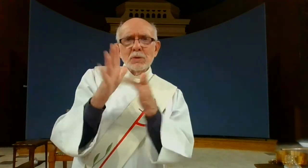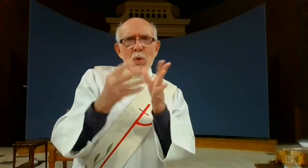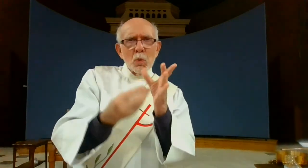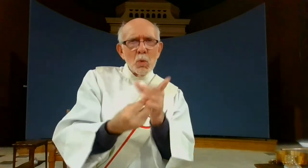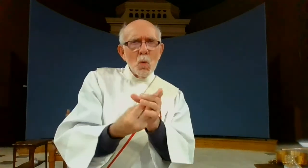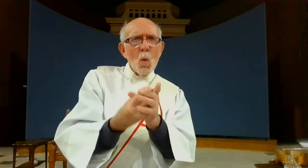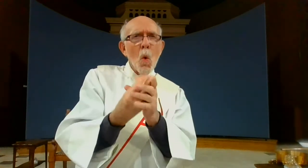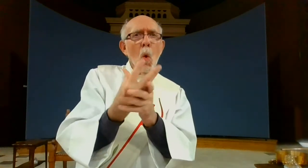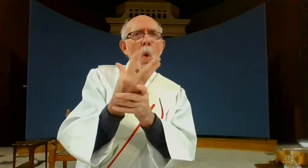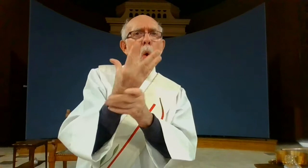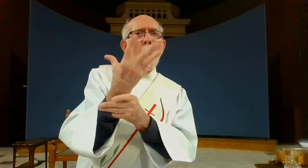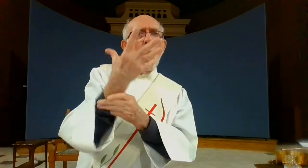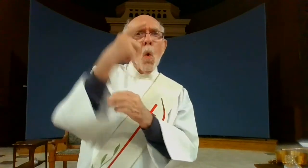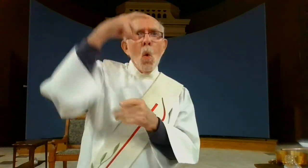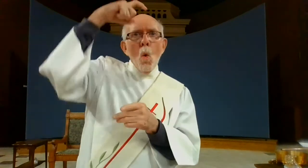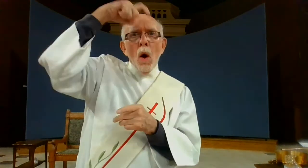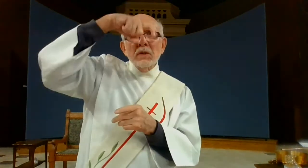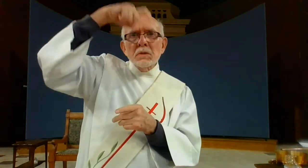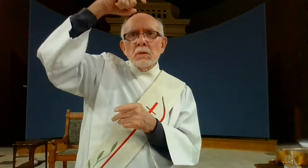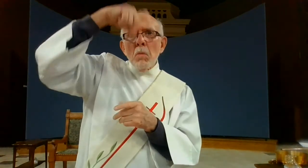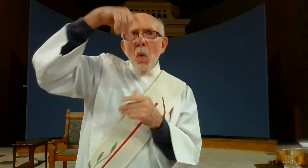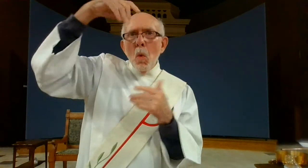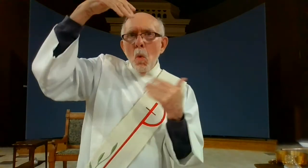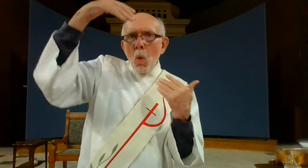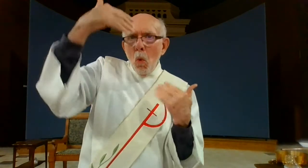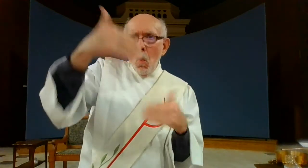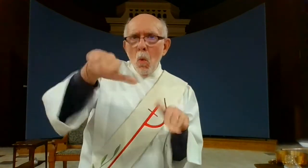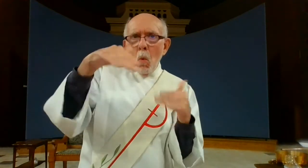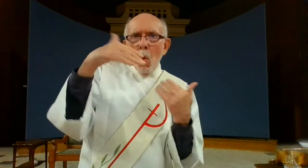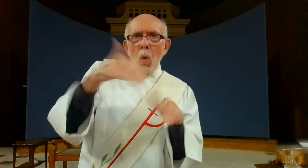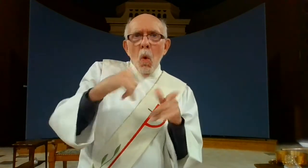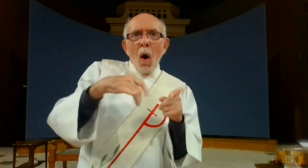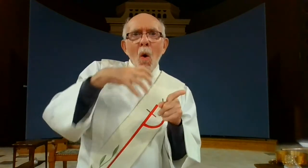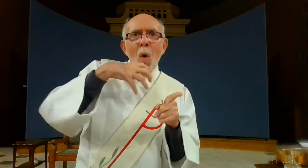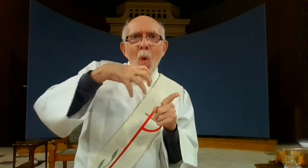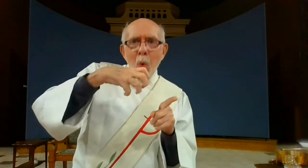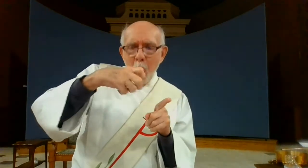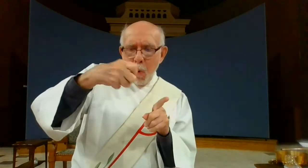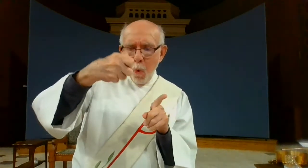And Jesus advanced in wisdom and age